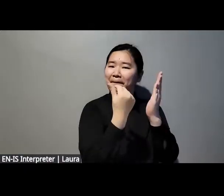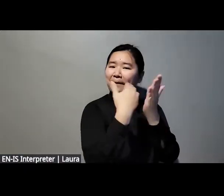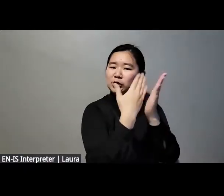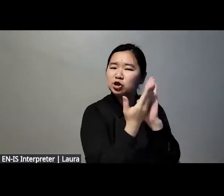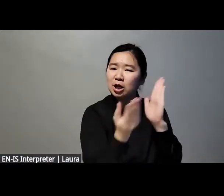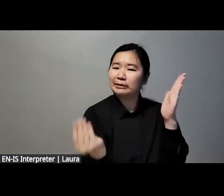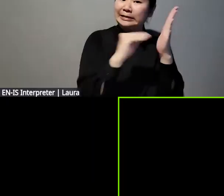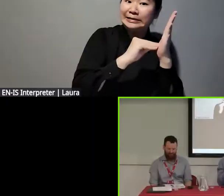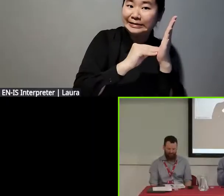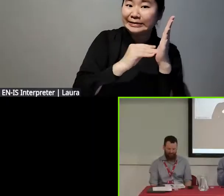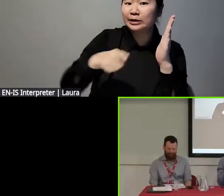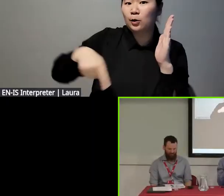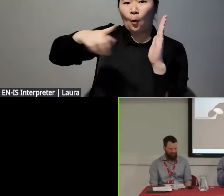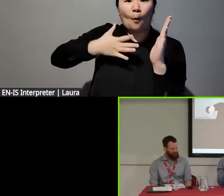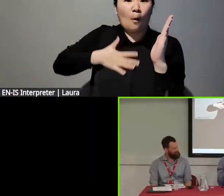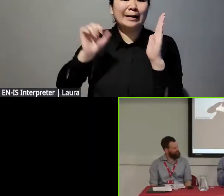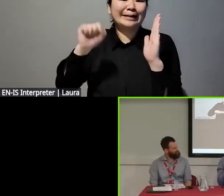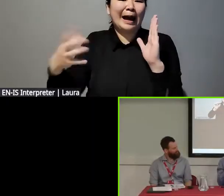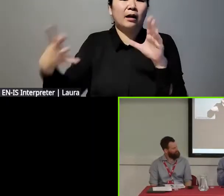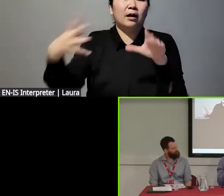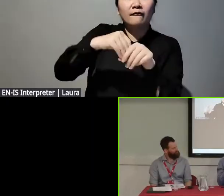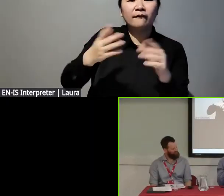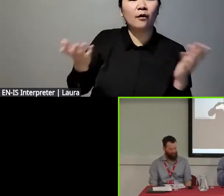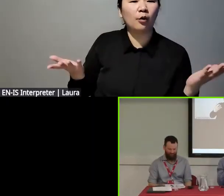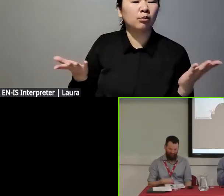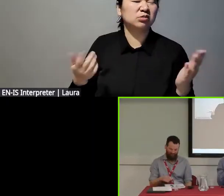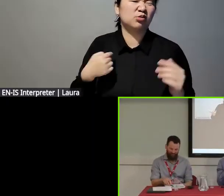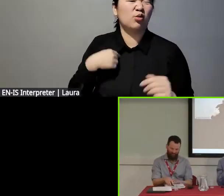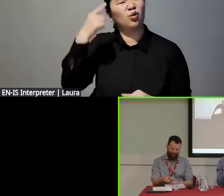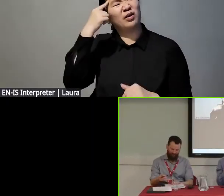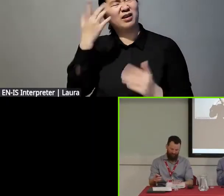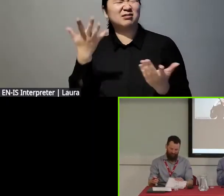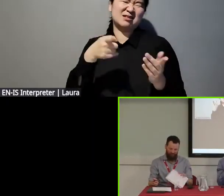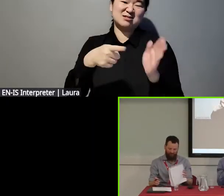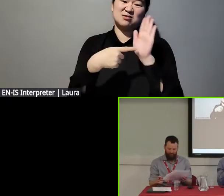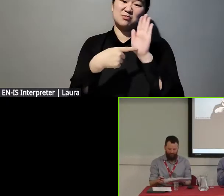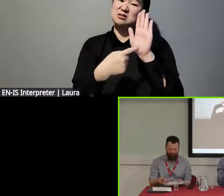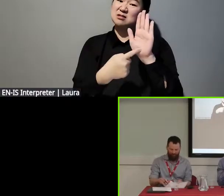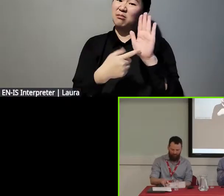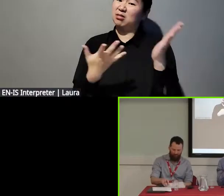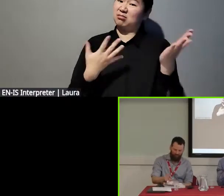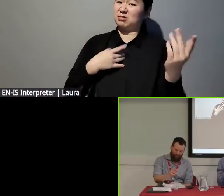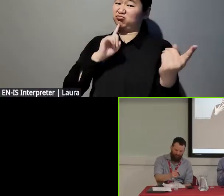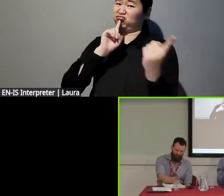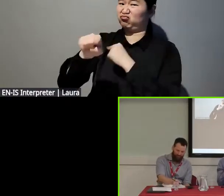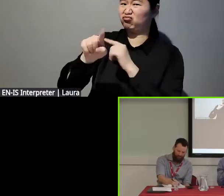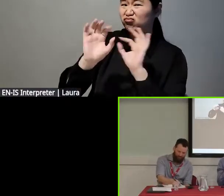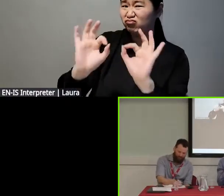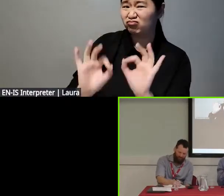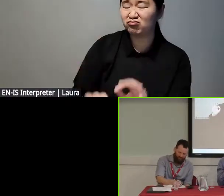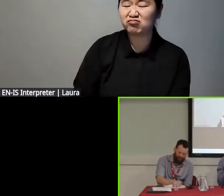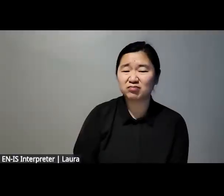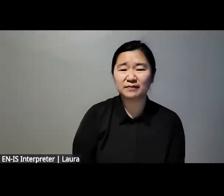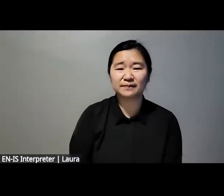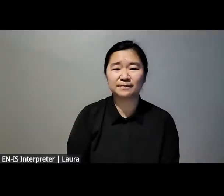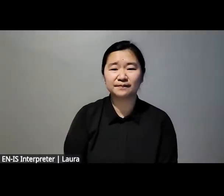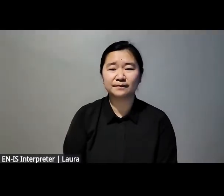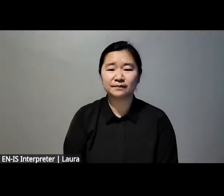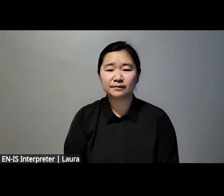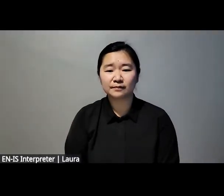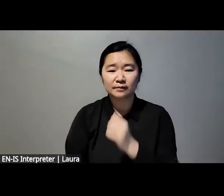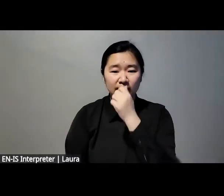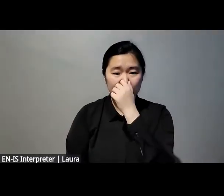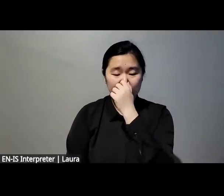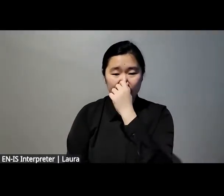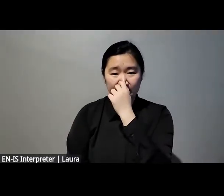we'll have one more comment or question, and then we'll wrap it up after that. Yeah. Hi, I'm Mary Wickenden. I'm a